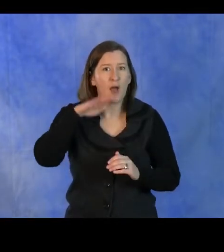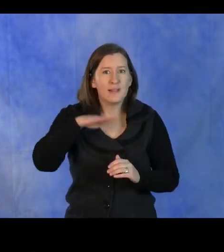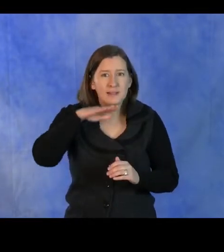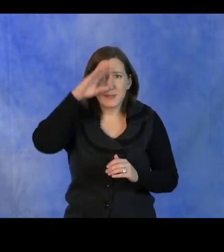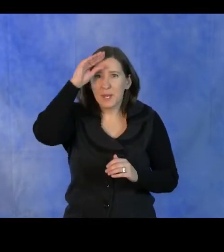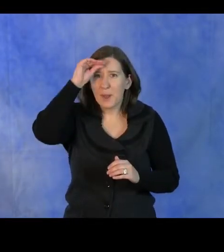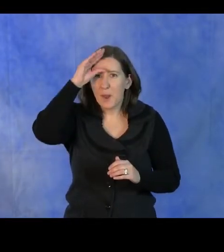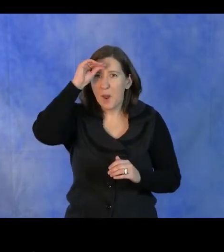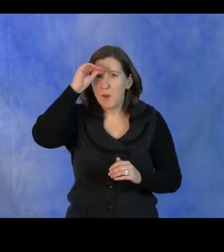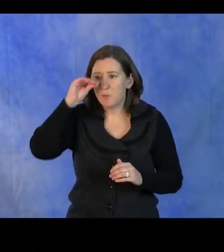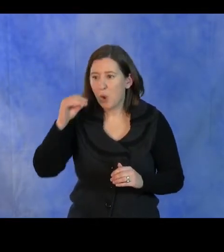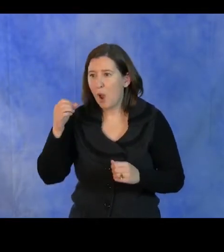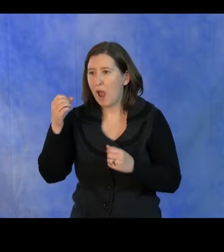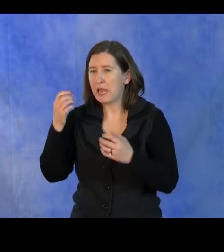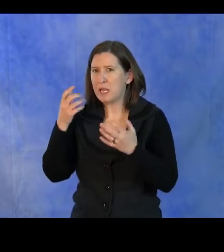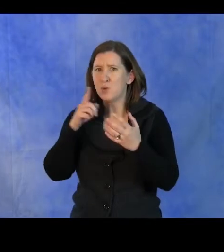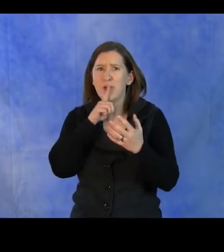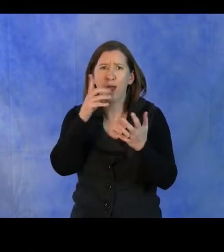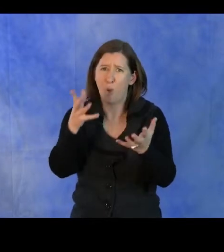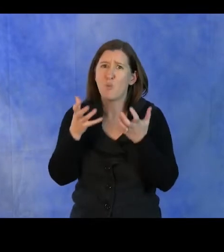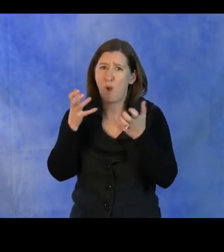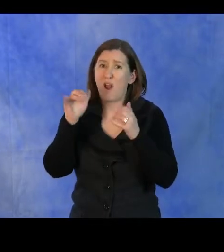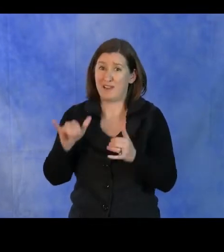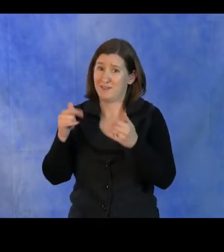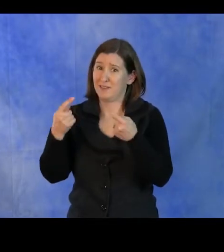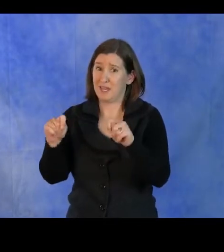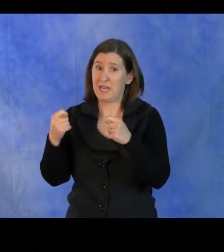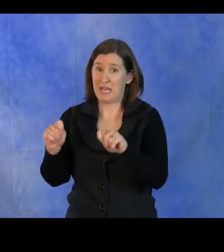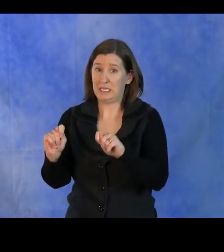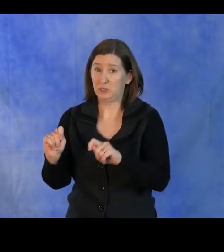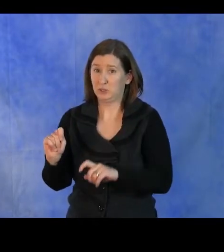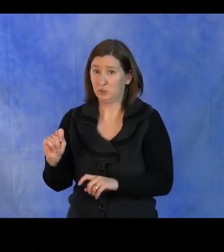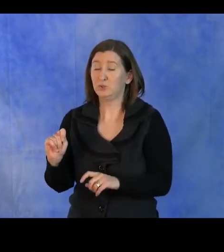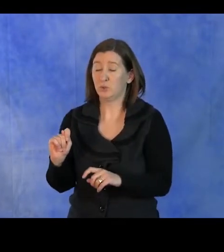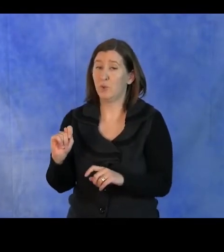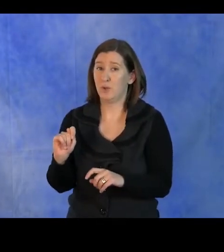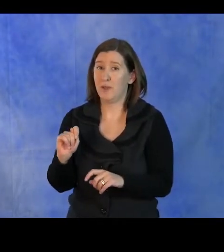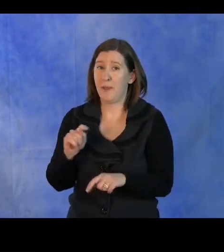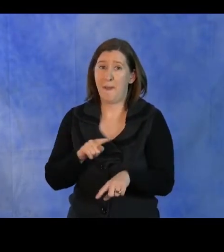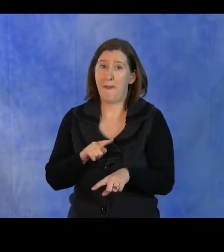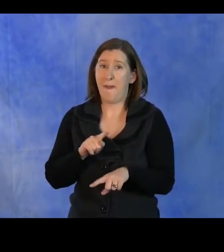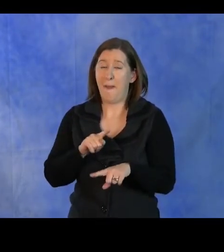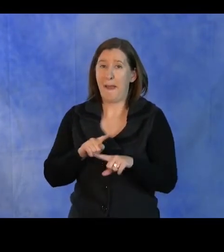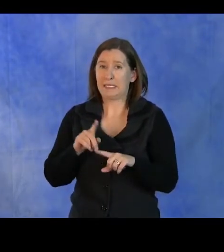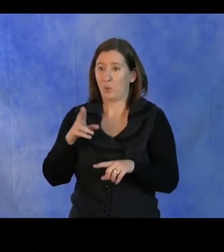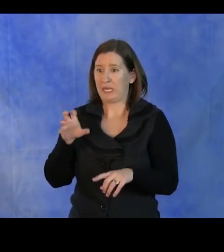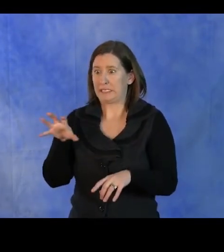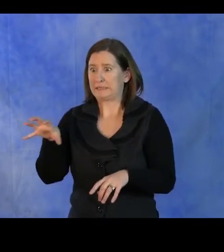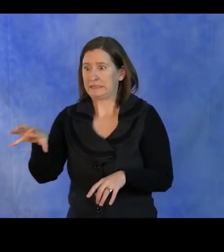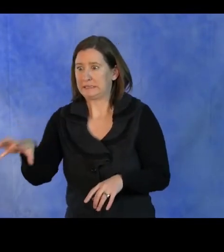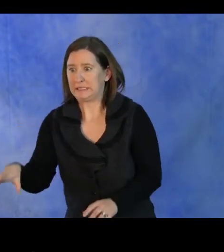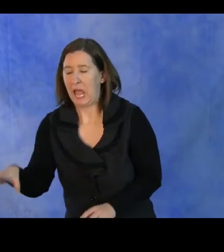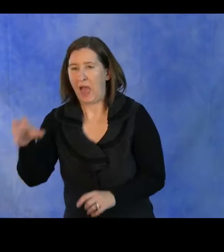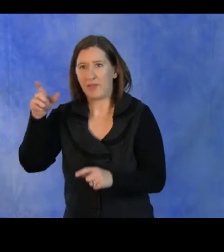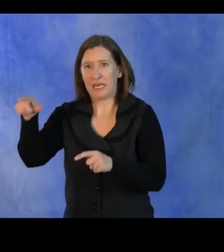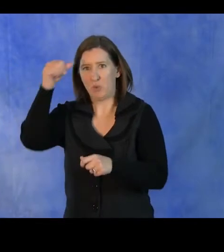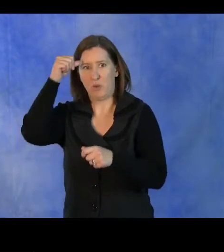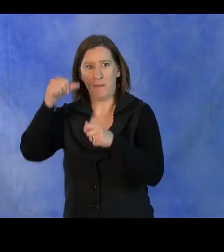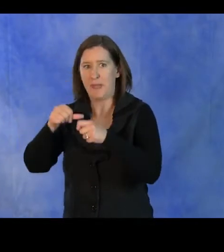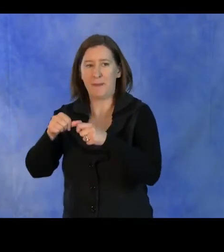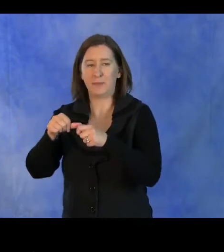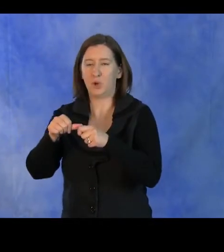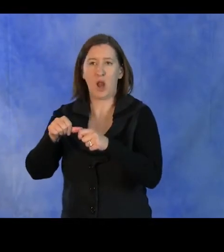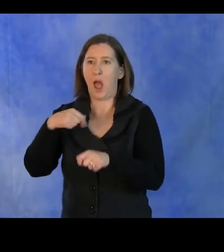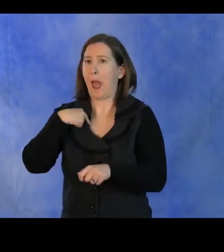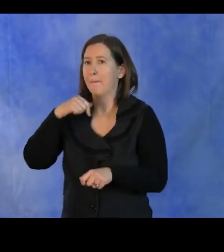Remember in the video you saw the little boy and he really wanted the toy. So he